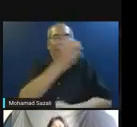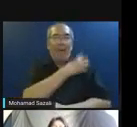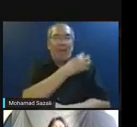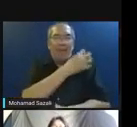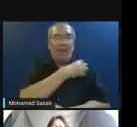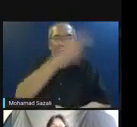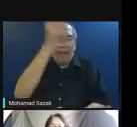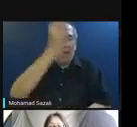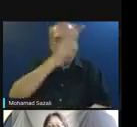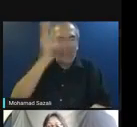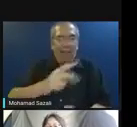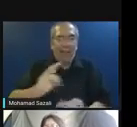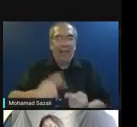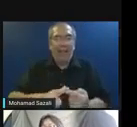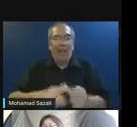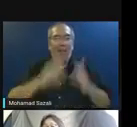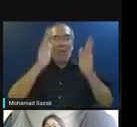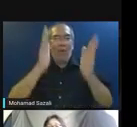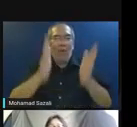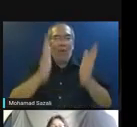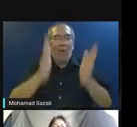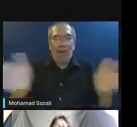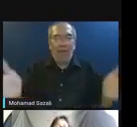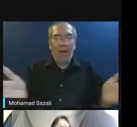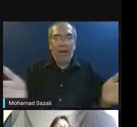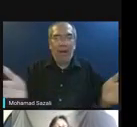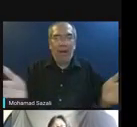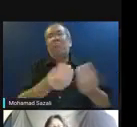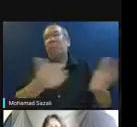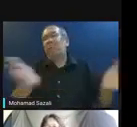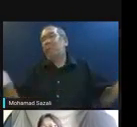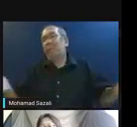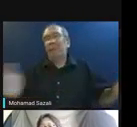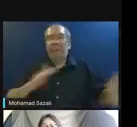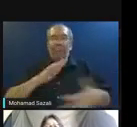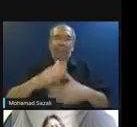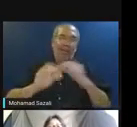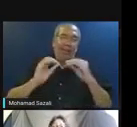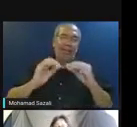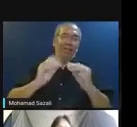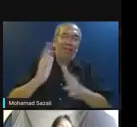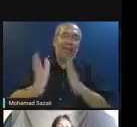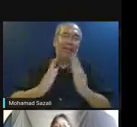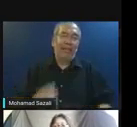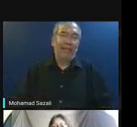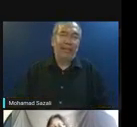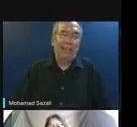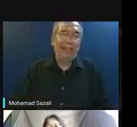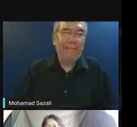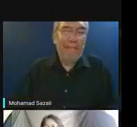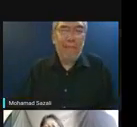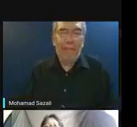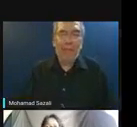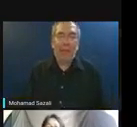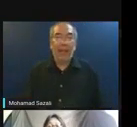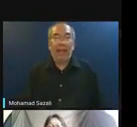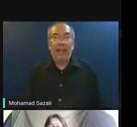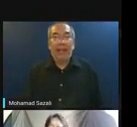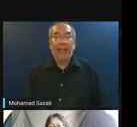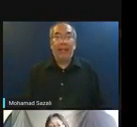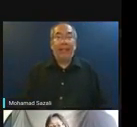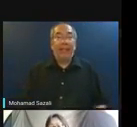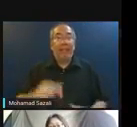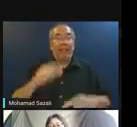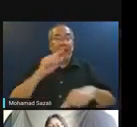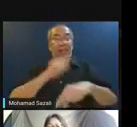teachers in teaching sign language for university students, for government servants, for the public. So she had the